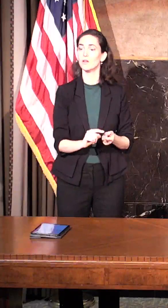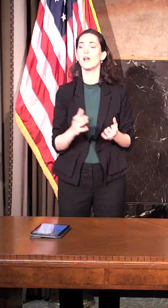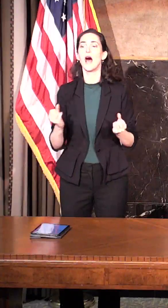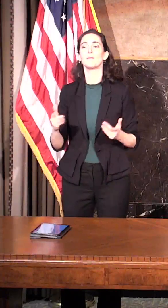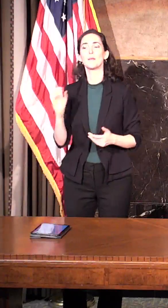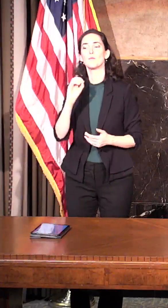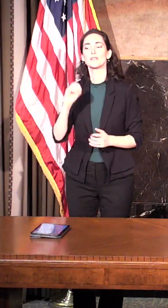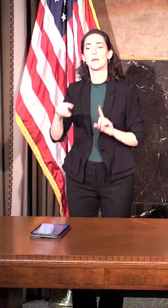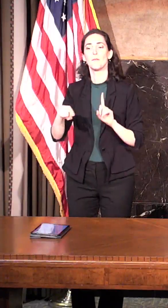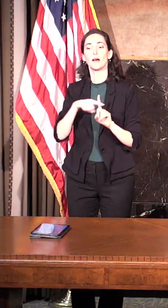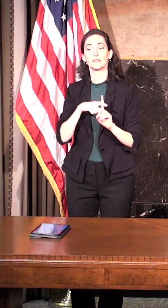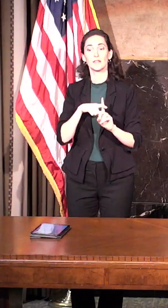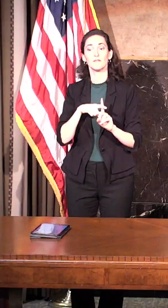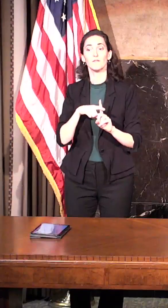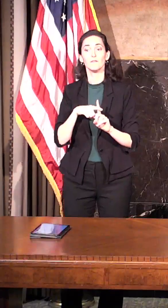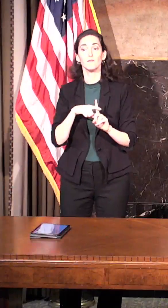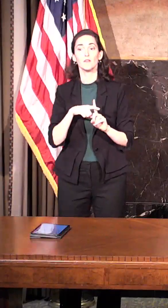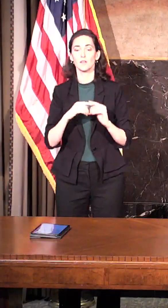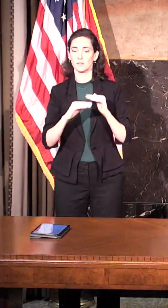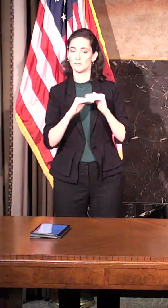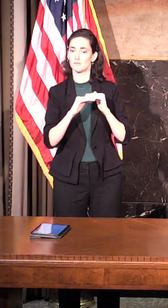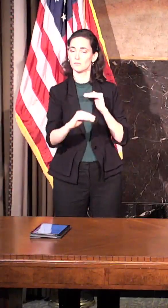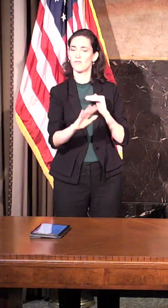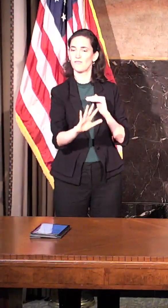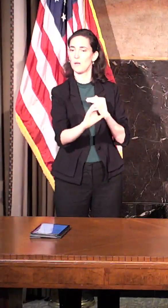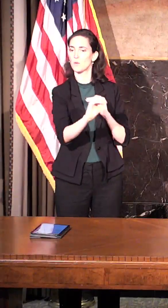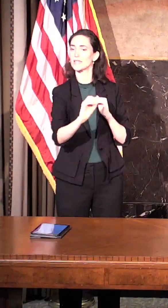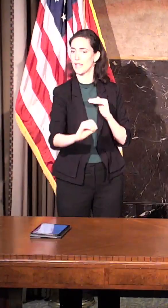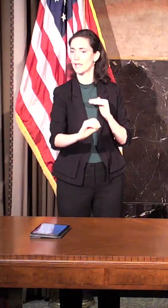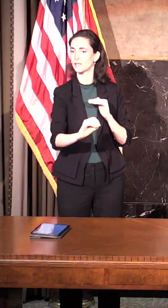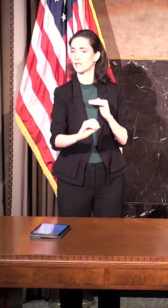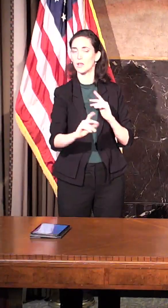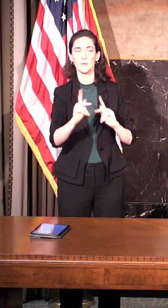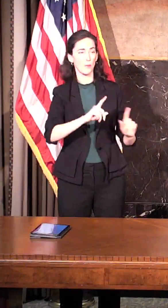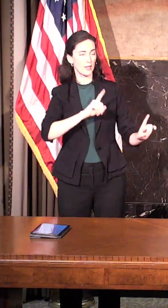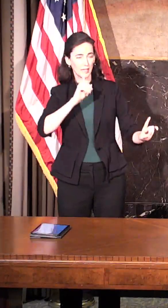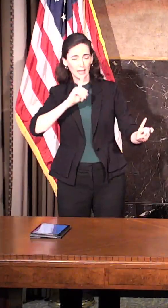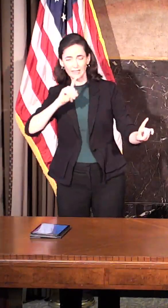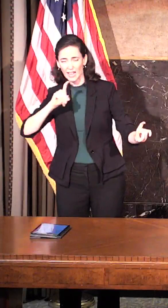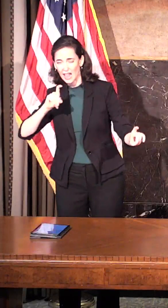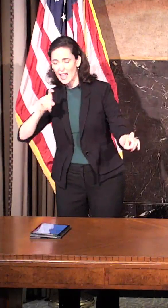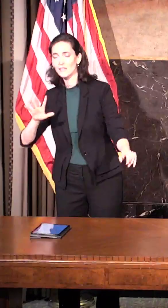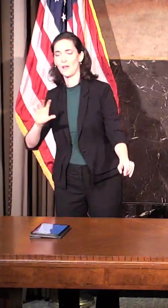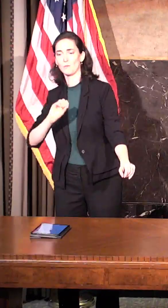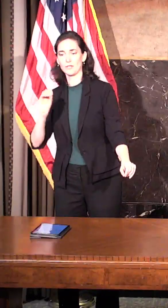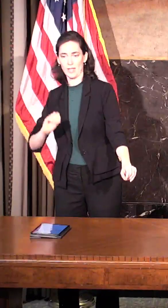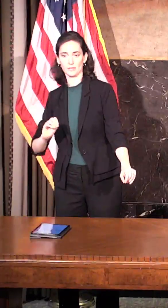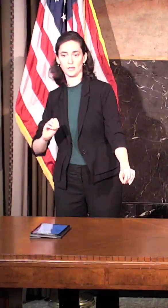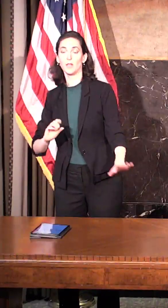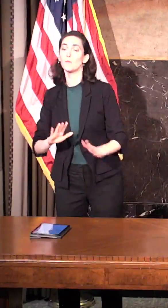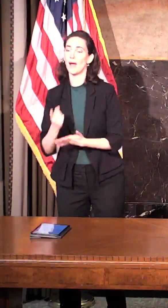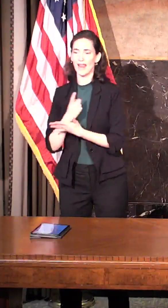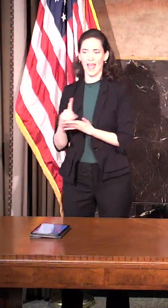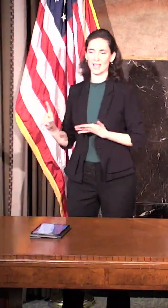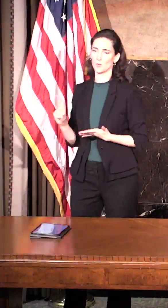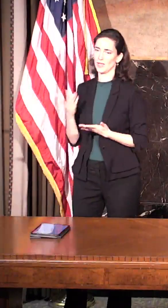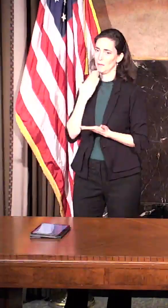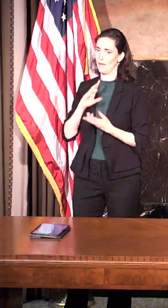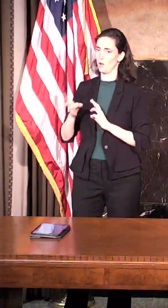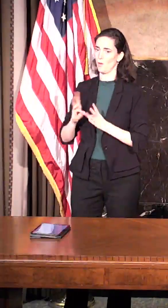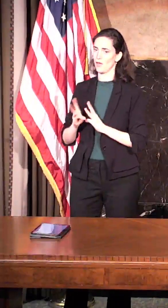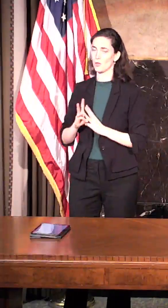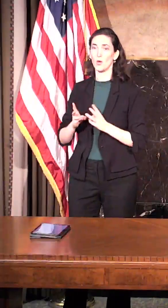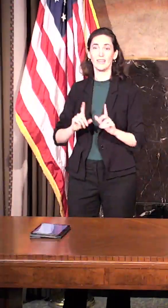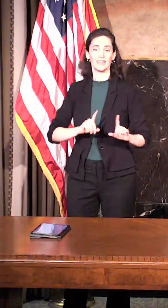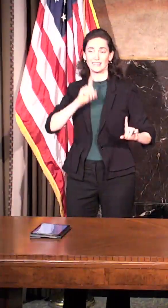week is flat, at 5%. We did lose a lot of testing last week with the weather, and